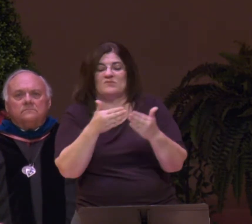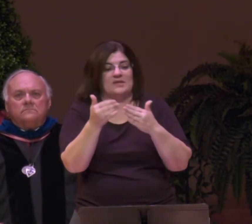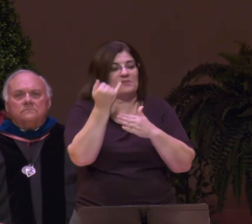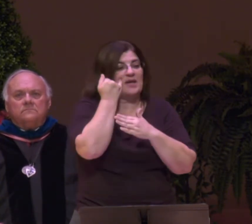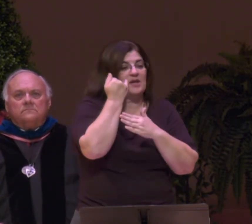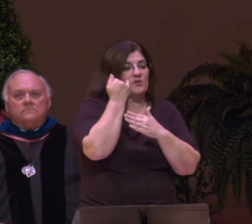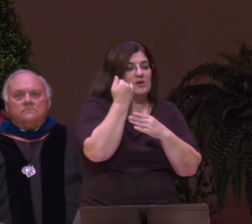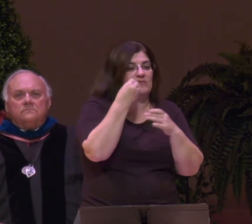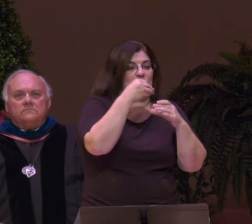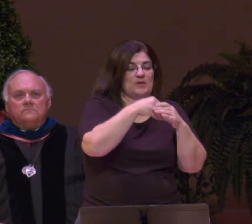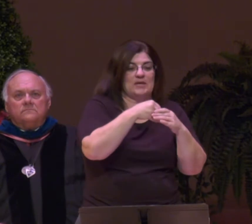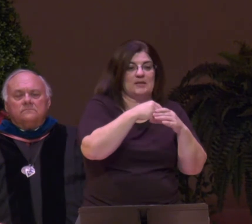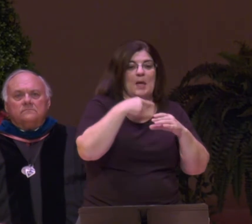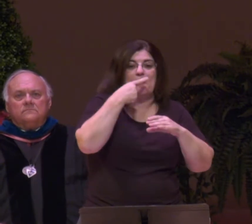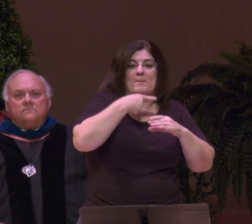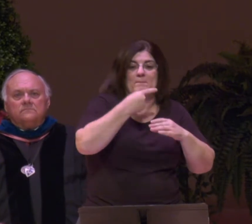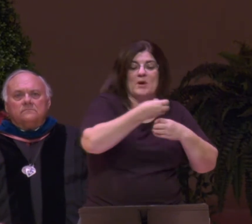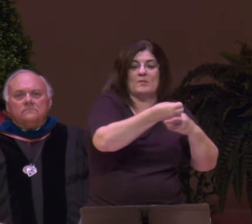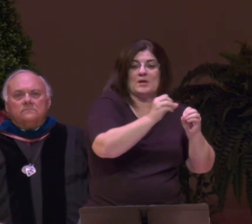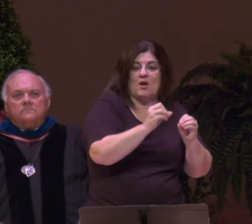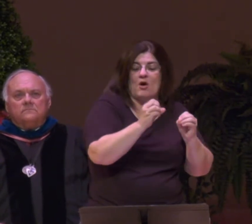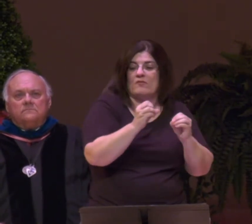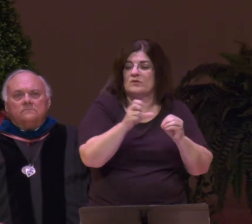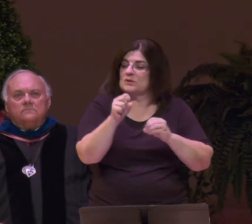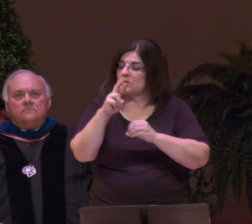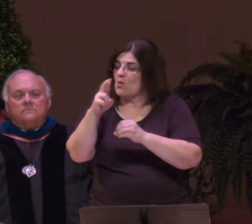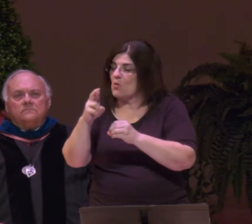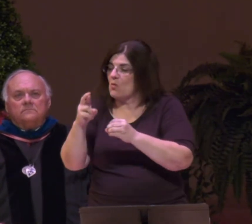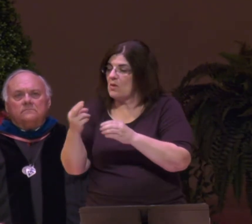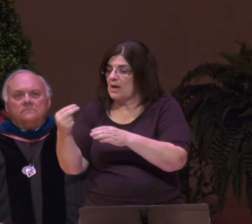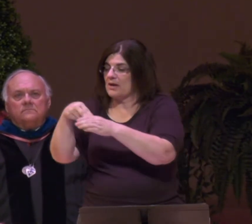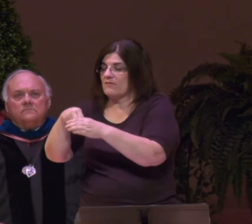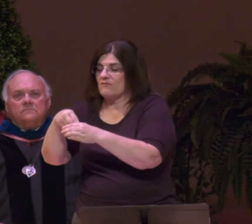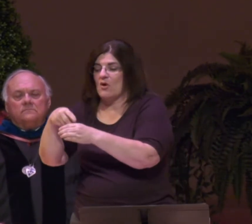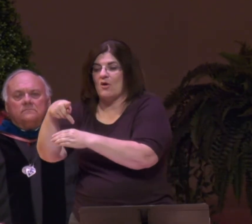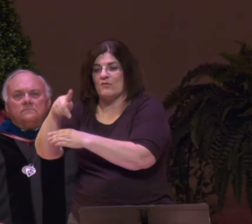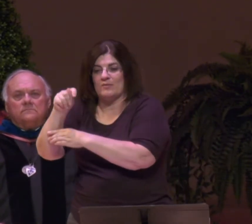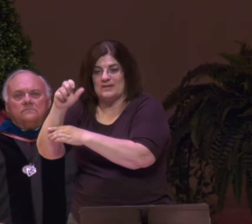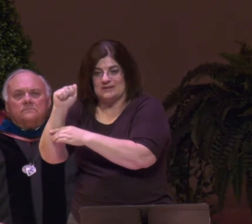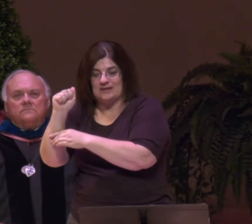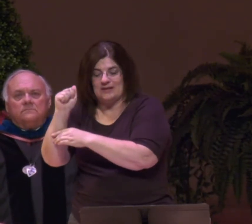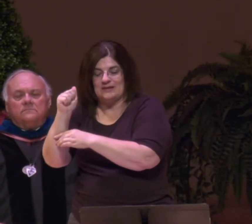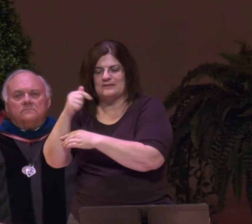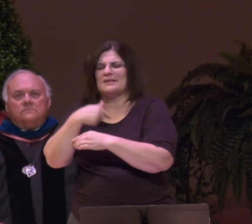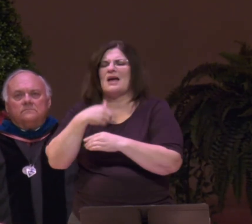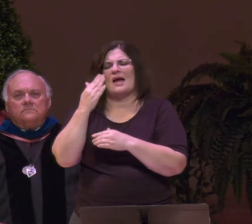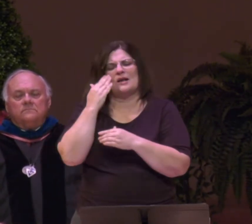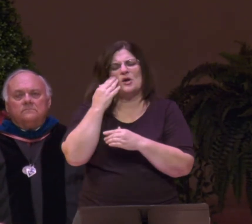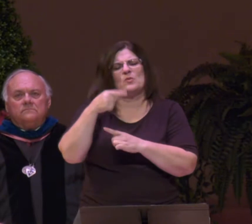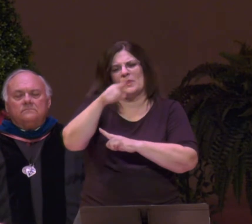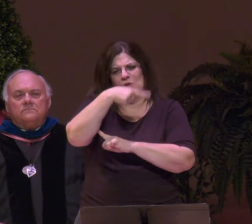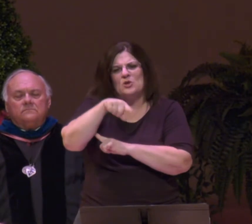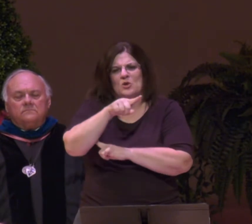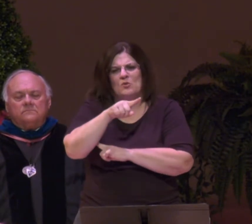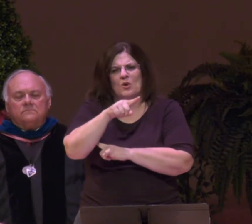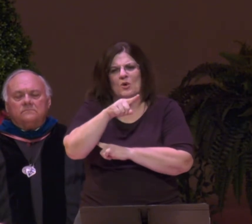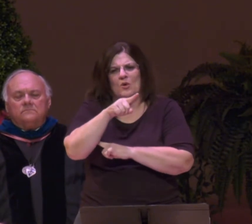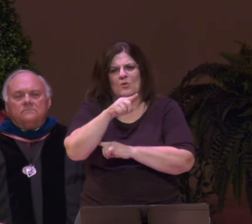be engaged in the local PTA. All of us can make a difference, and I know you're prepared to do that, and